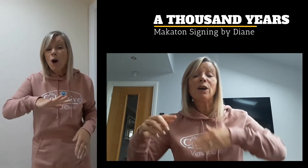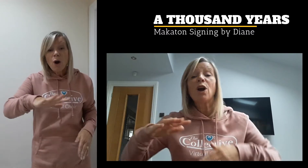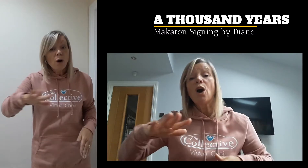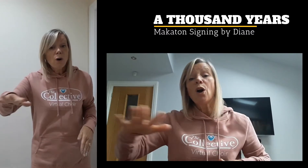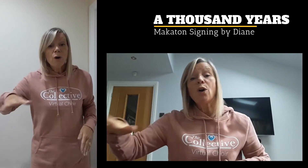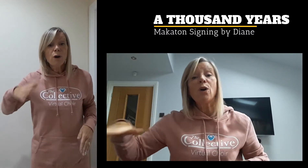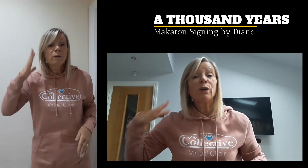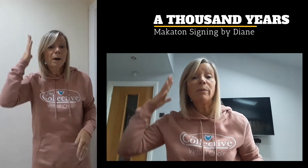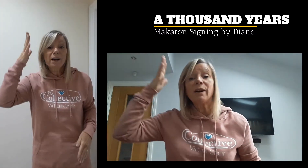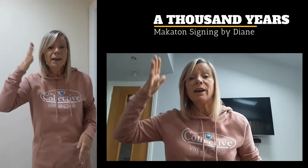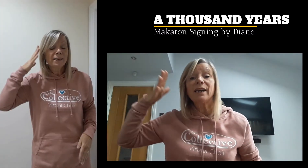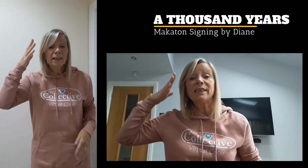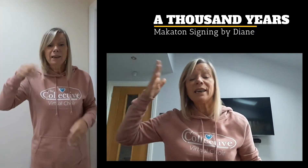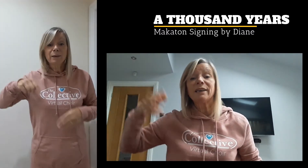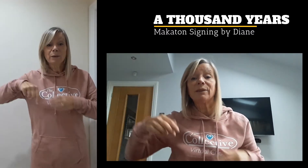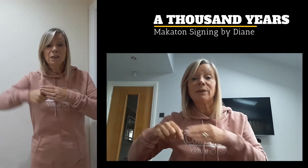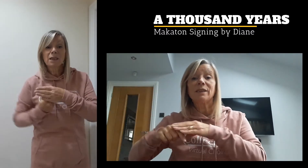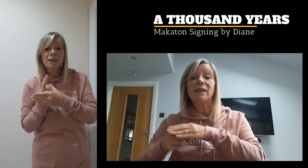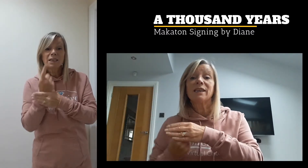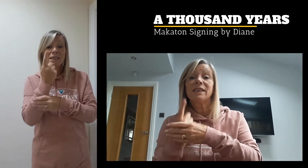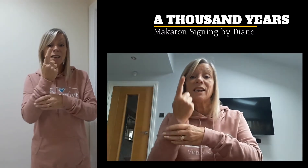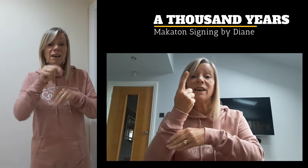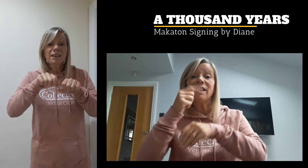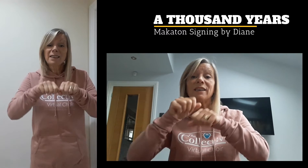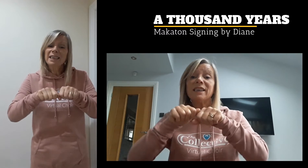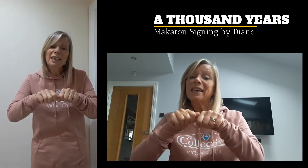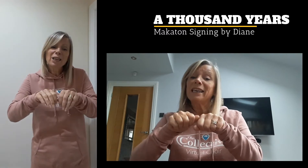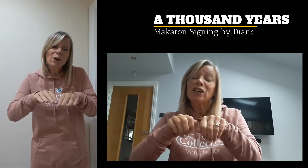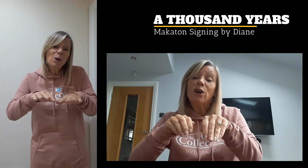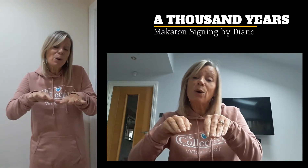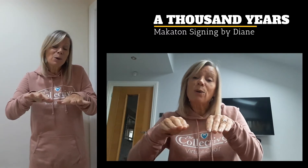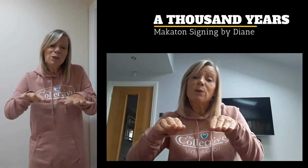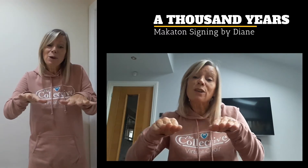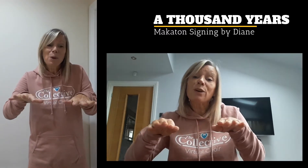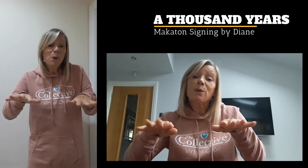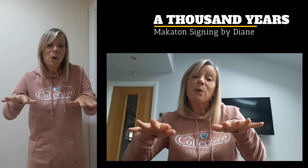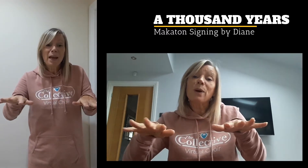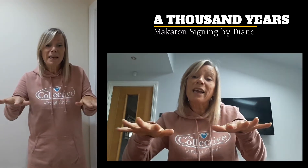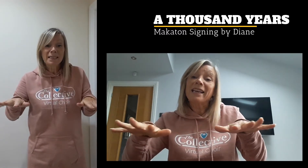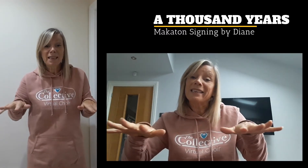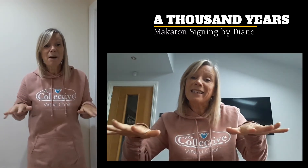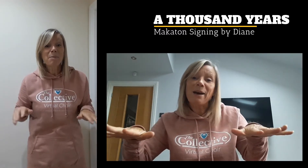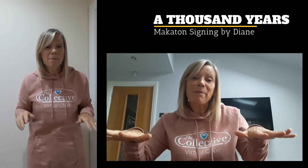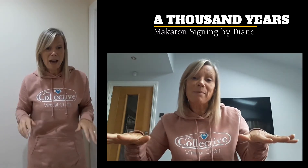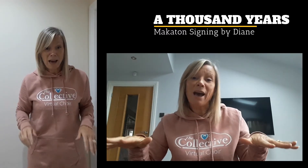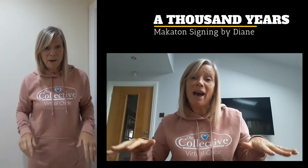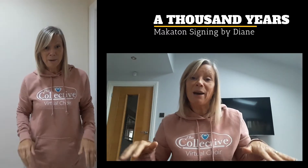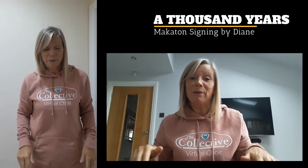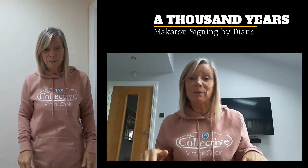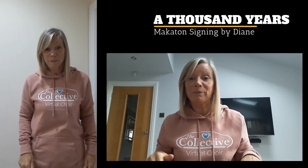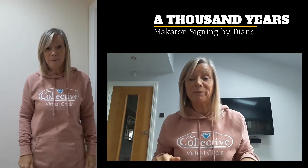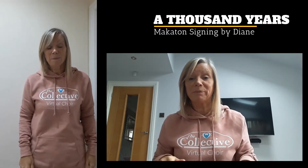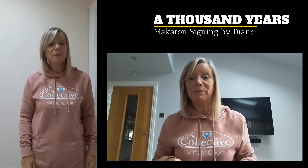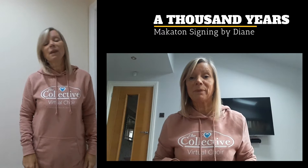alone, all of my doubts suddenly goes away